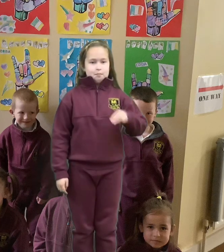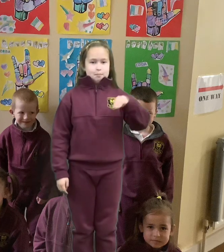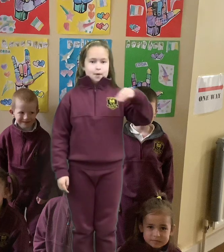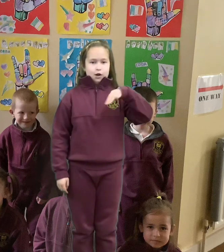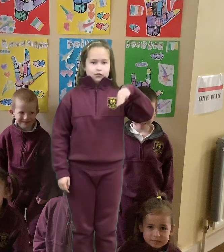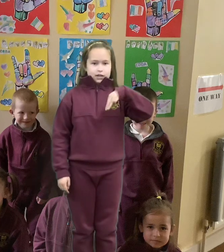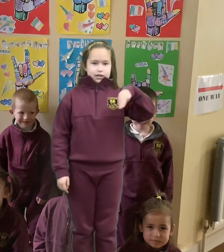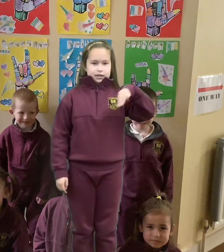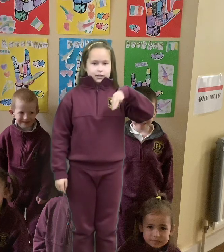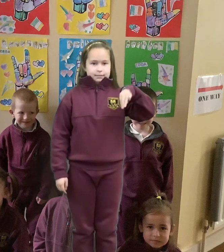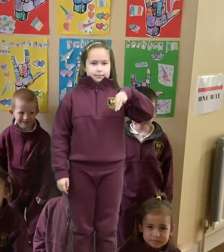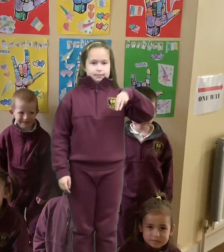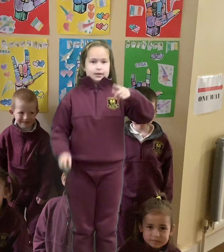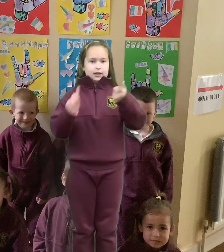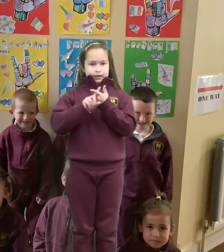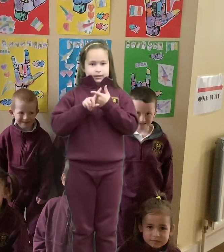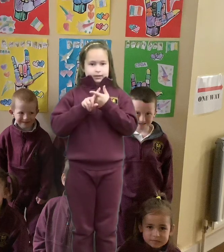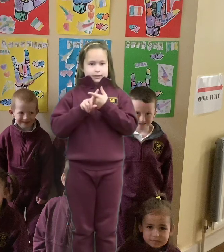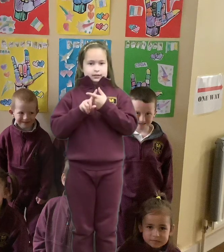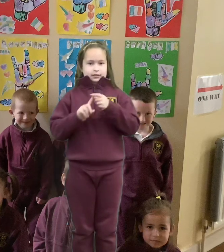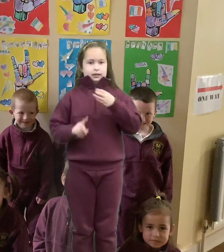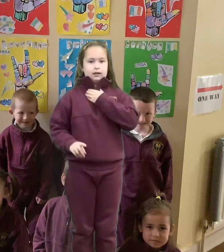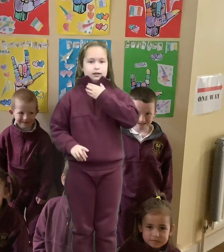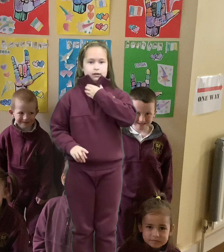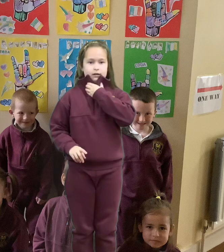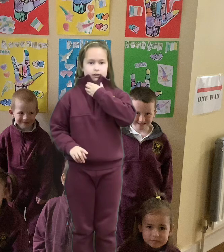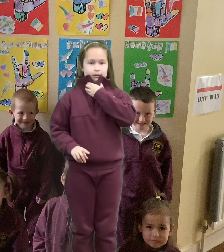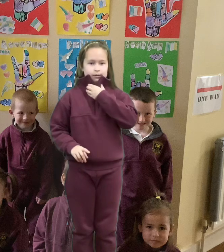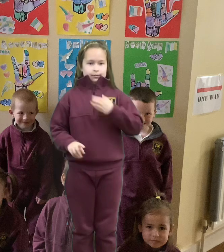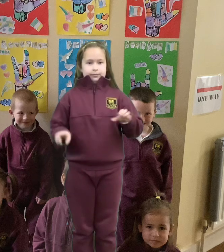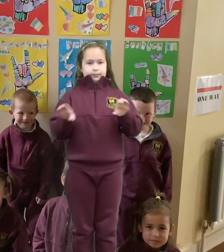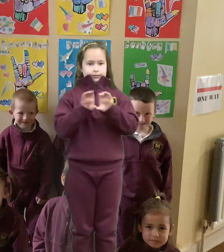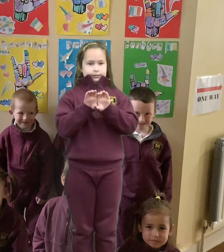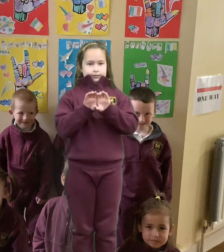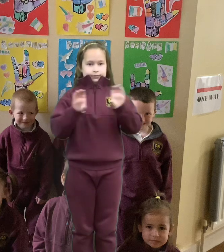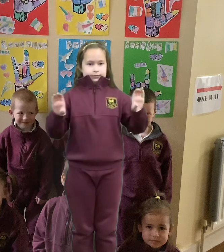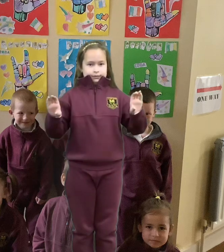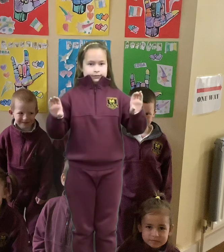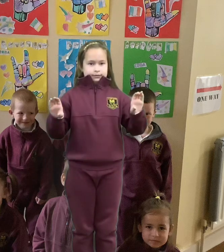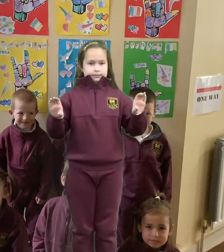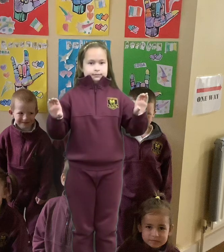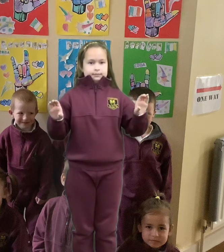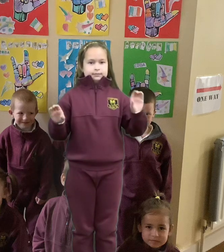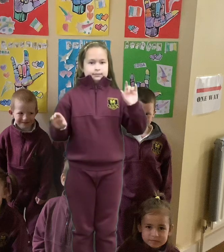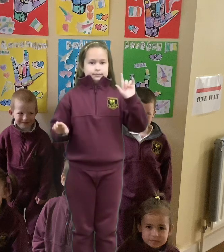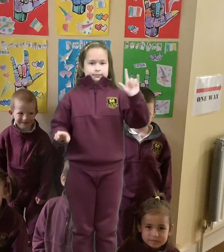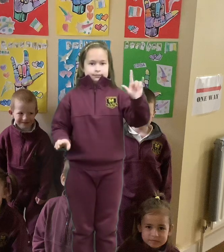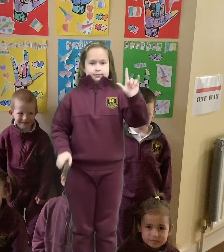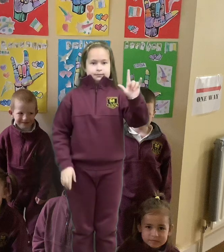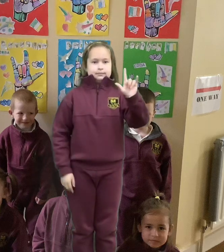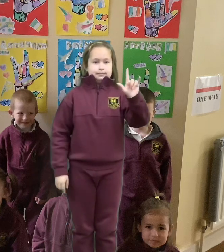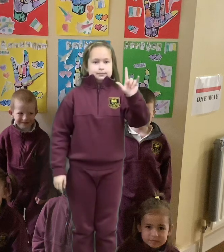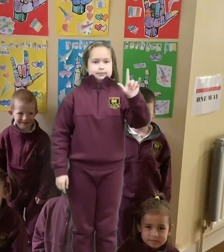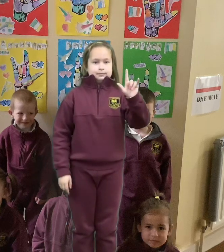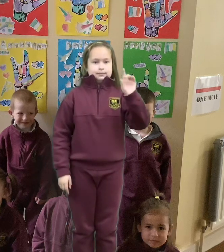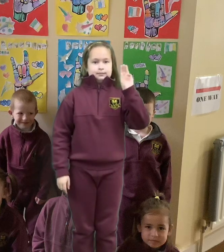Maurice and Caroline's class did hat shaped